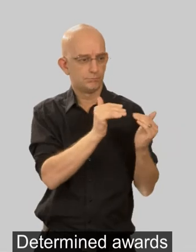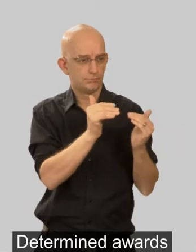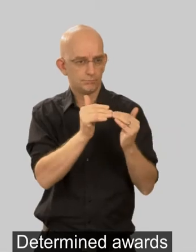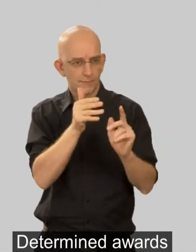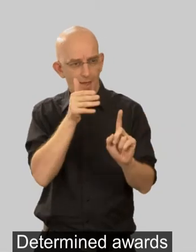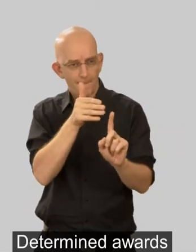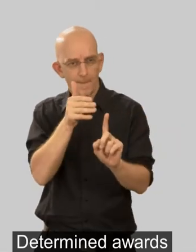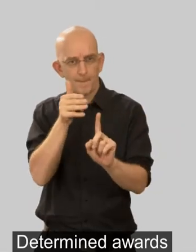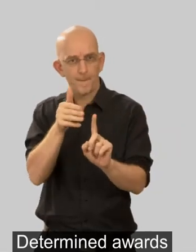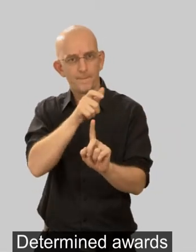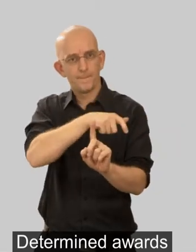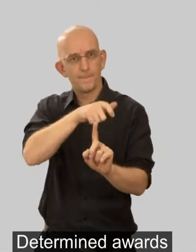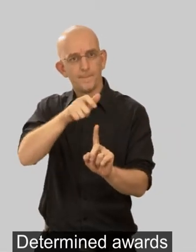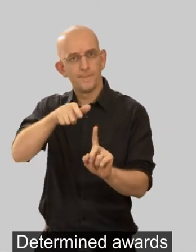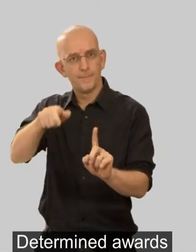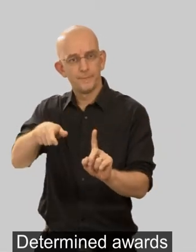and objectively.